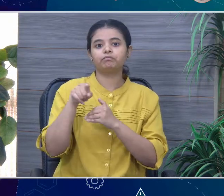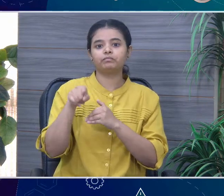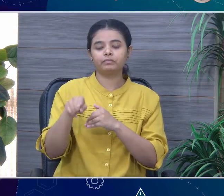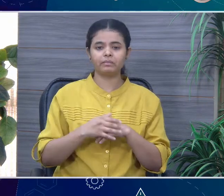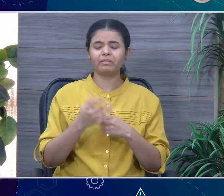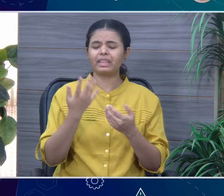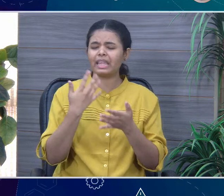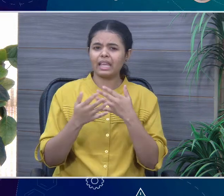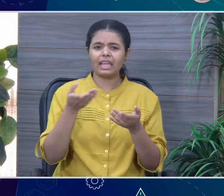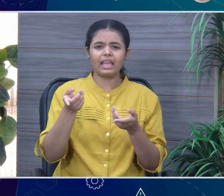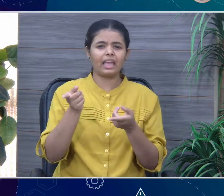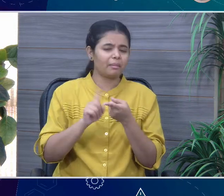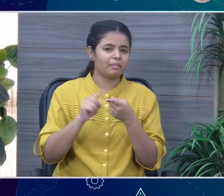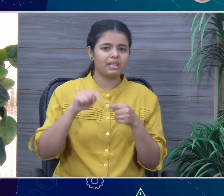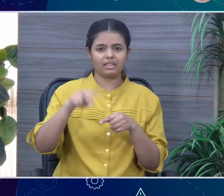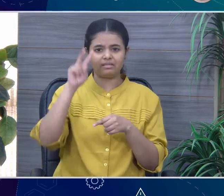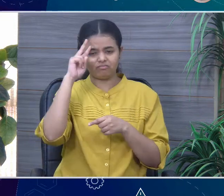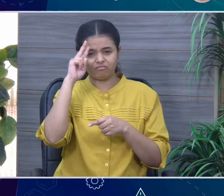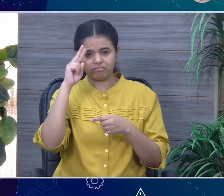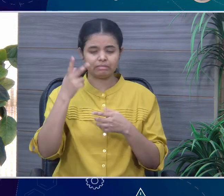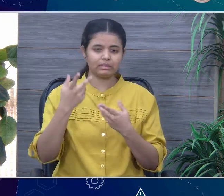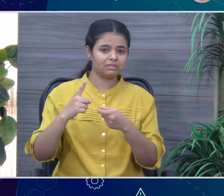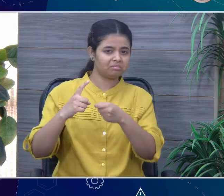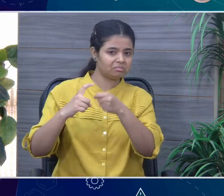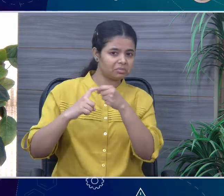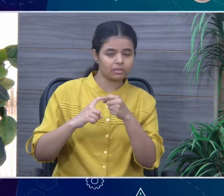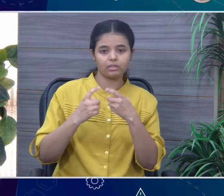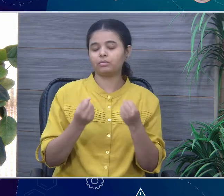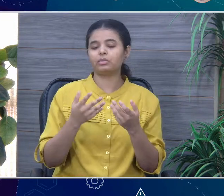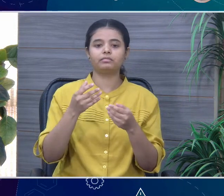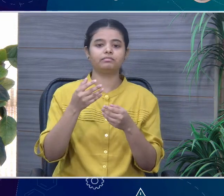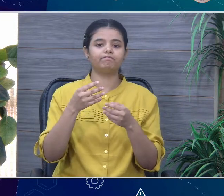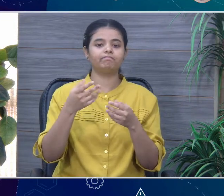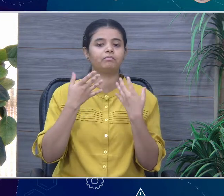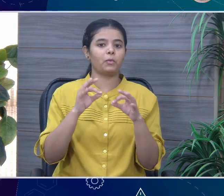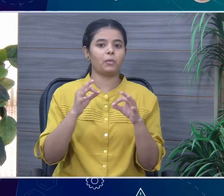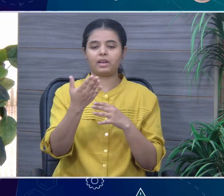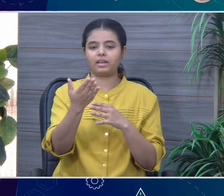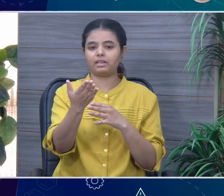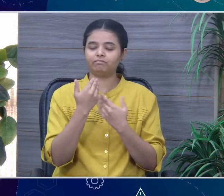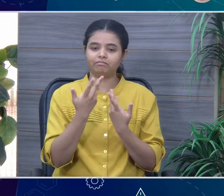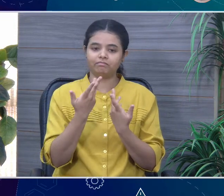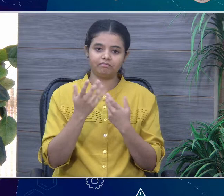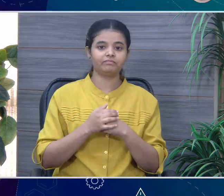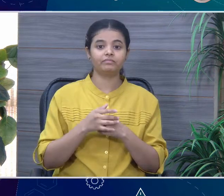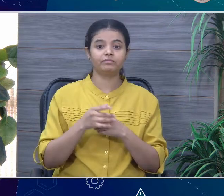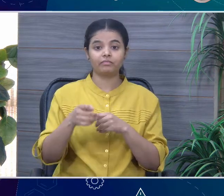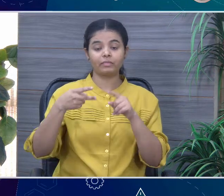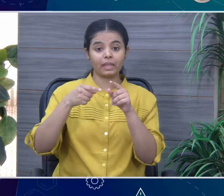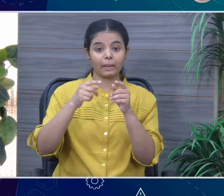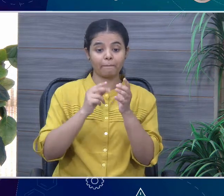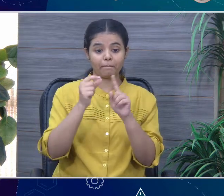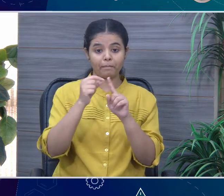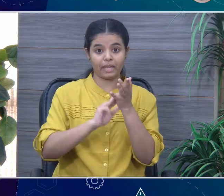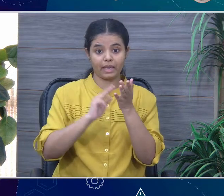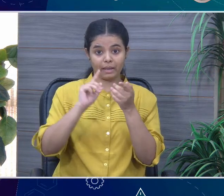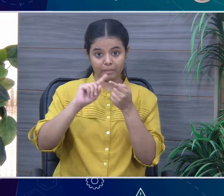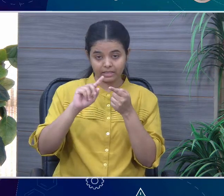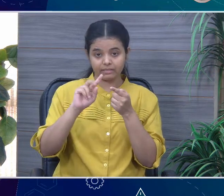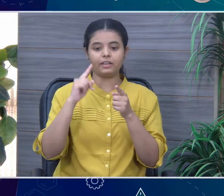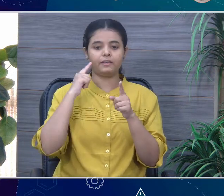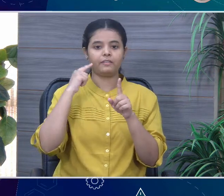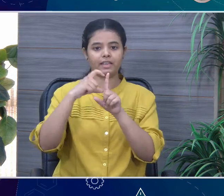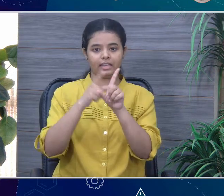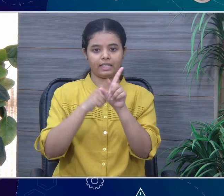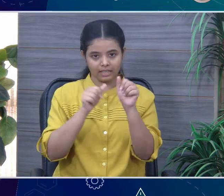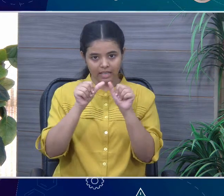have any questions, any queries, please feel free to reach out to us. You're watching us right now on PMeVIDYA channel number 1